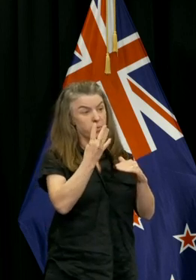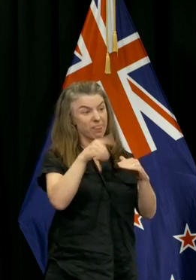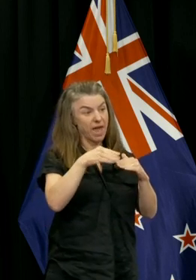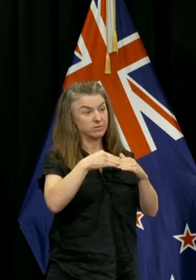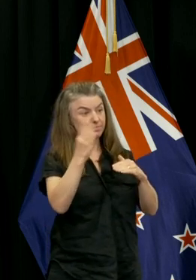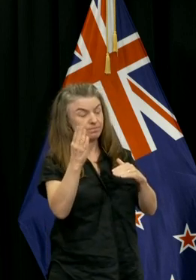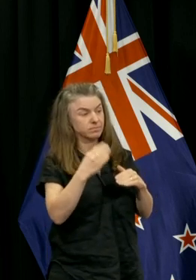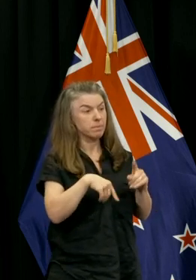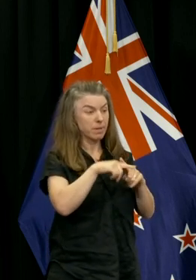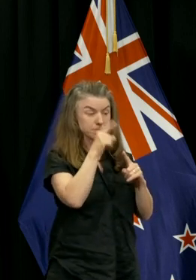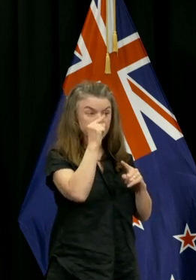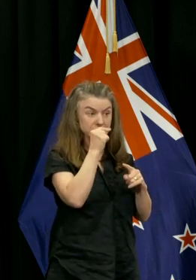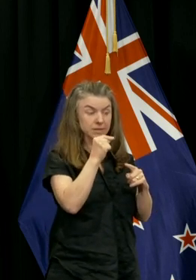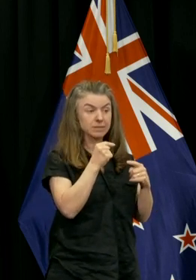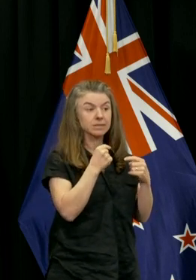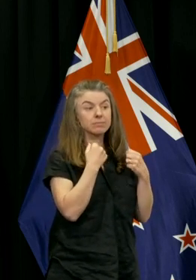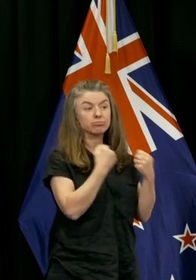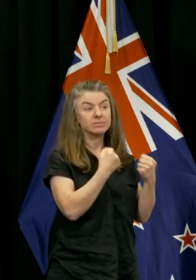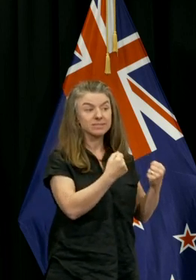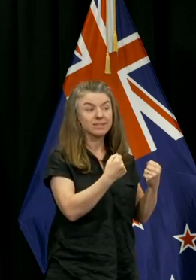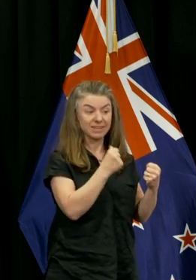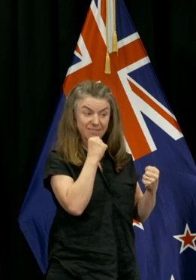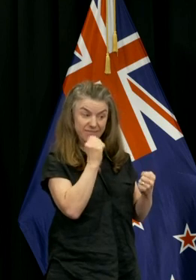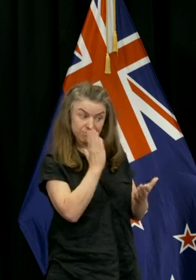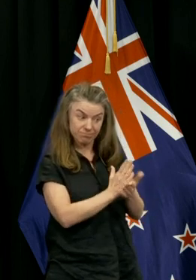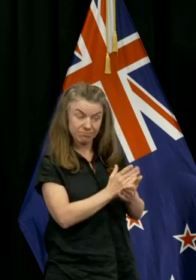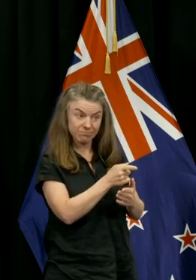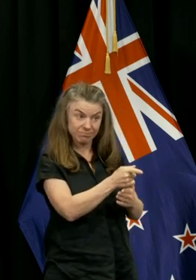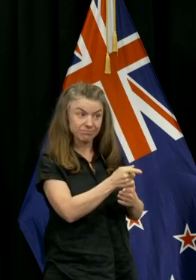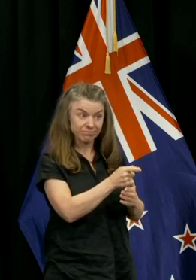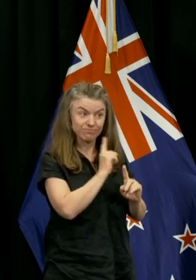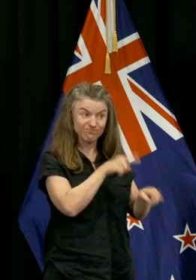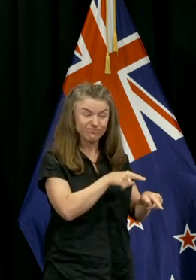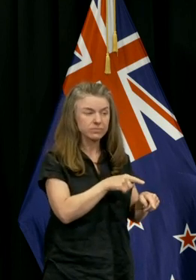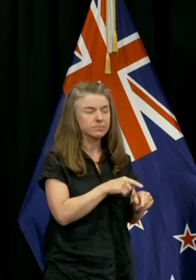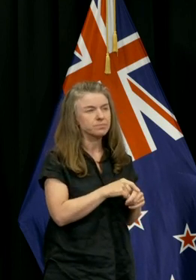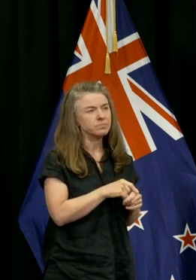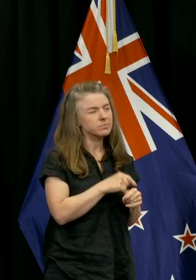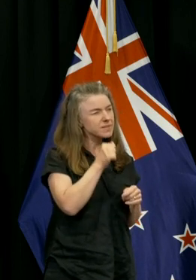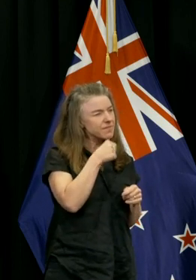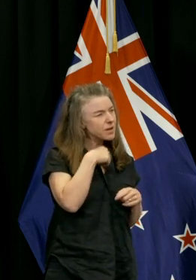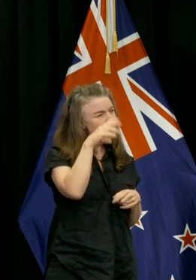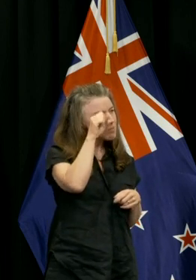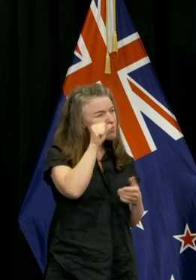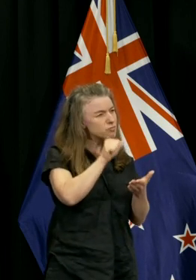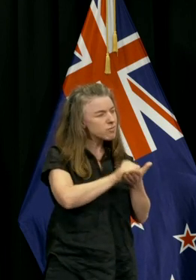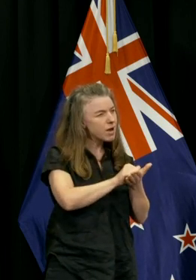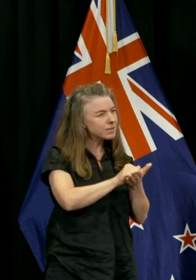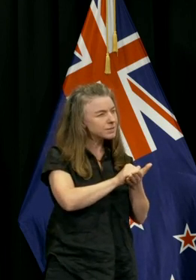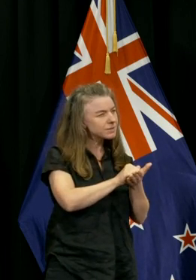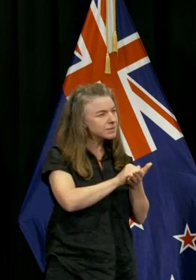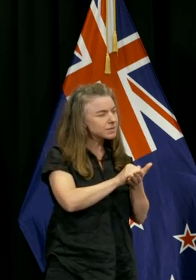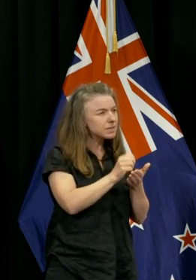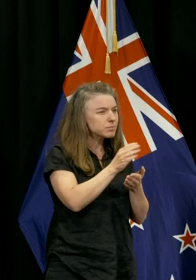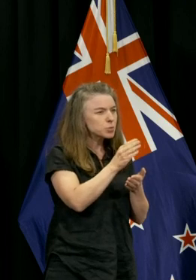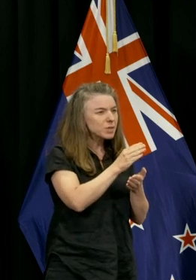the prison sentence, the potential sentence if charged, my recollection is that between this civil defence national emergency,